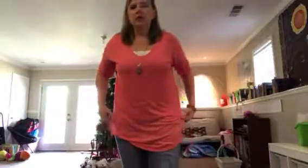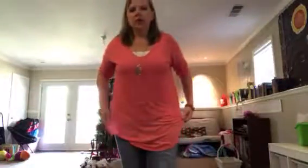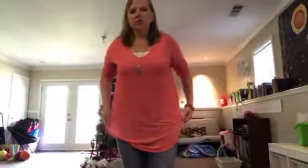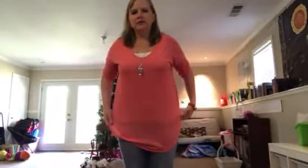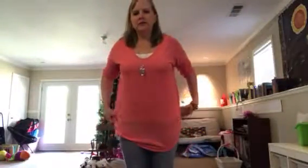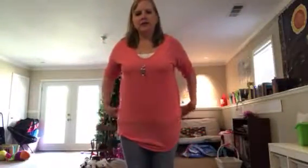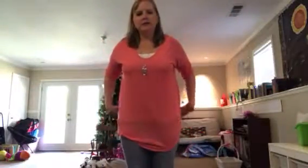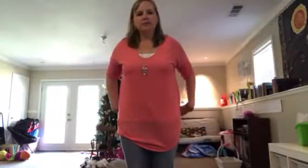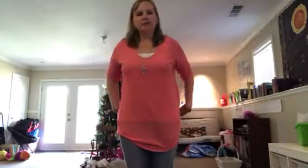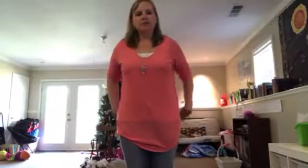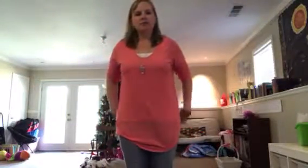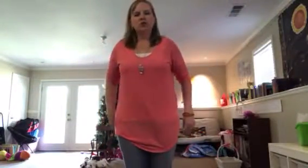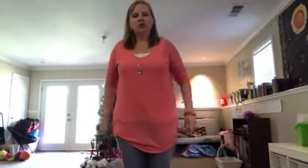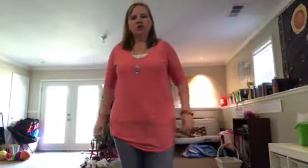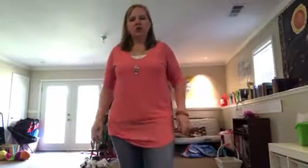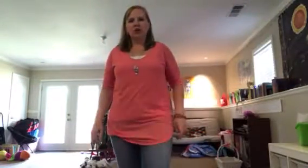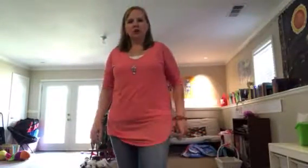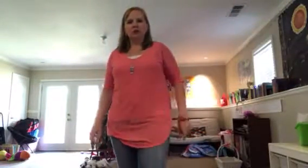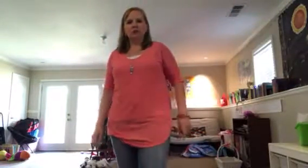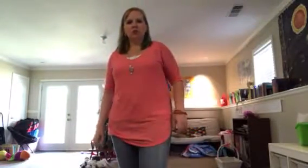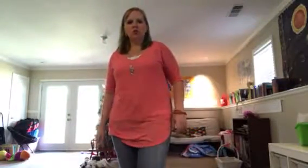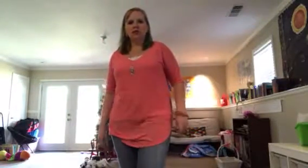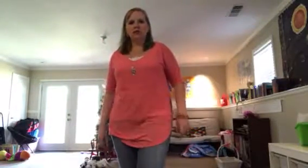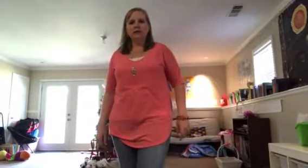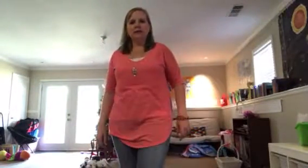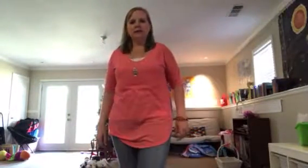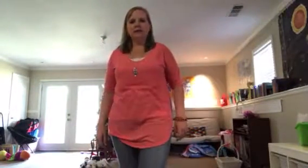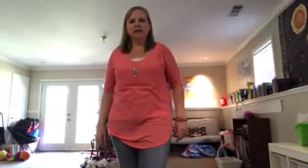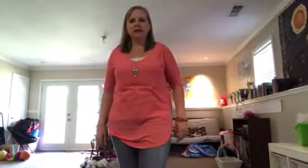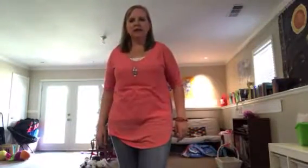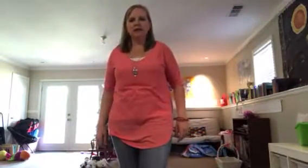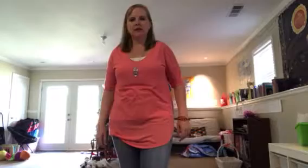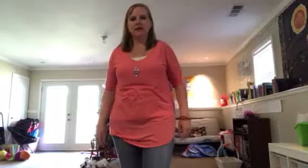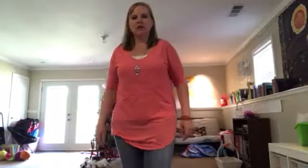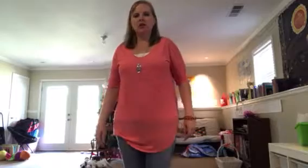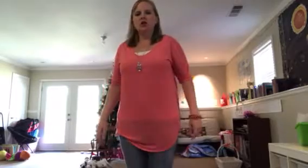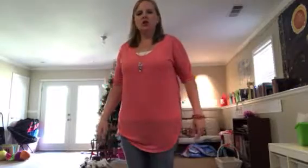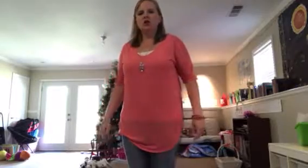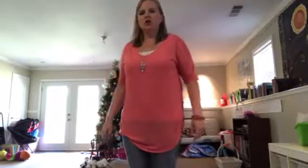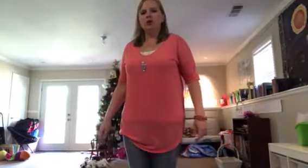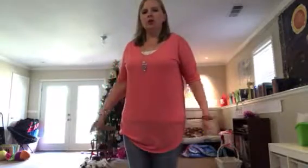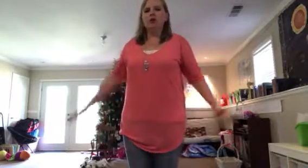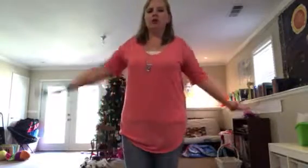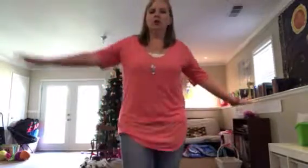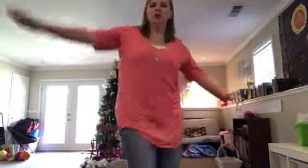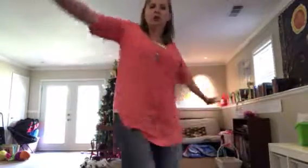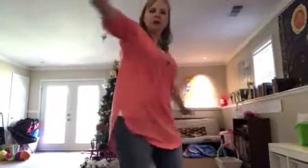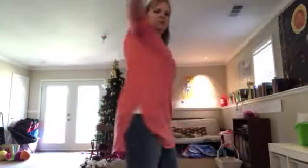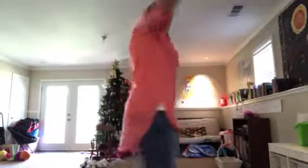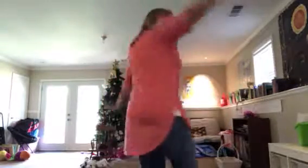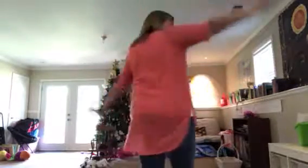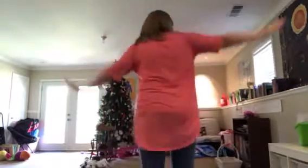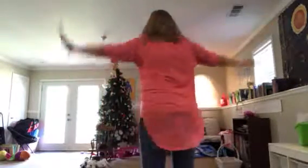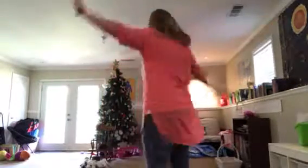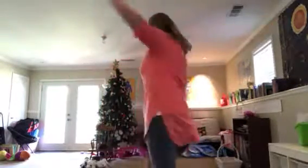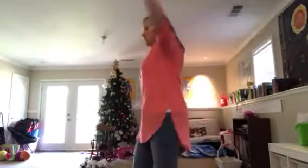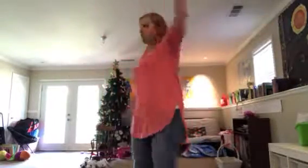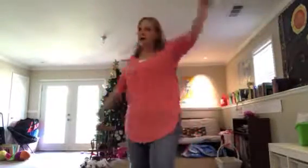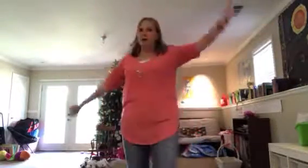Here are the dance moves to You've Turned My Morning Into Dancing. So you go, you have turned